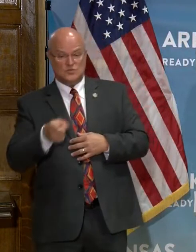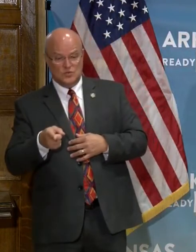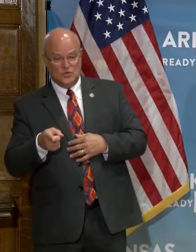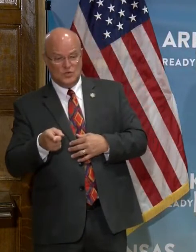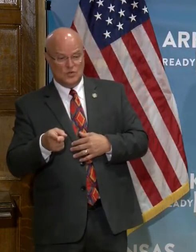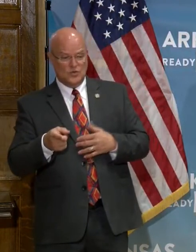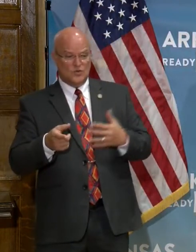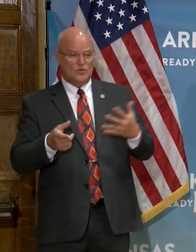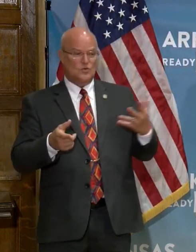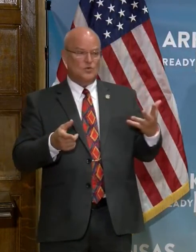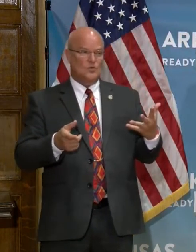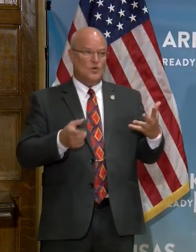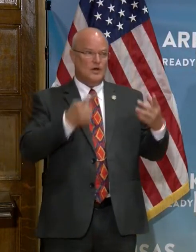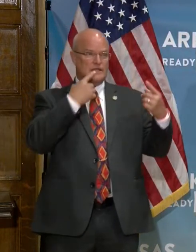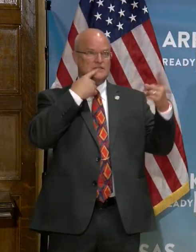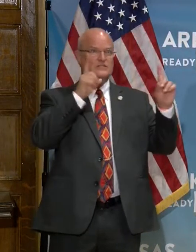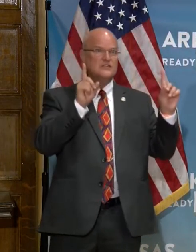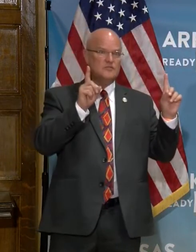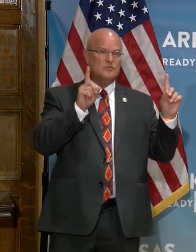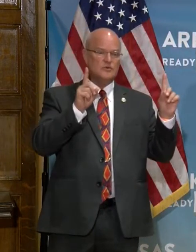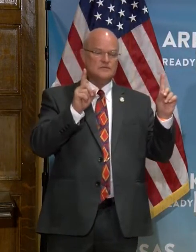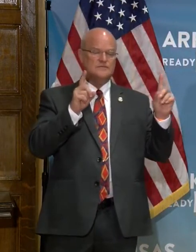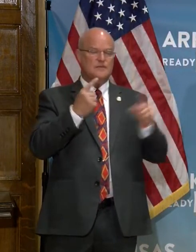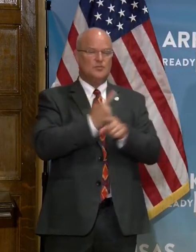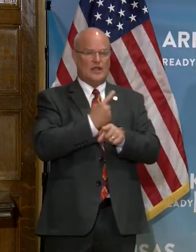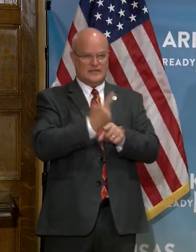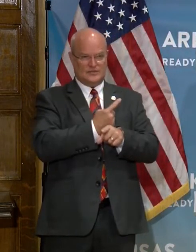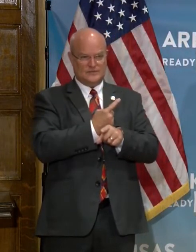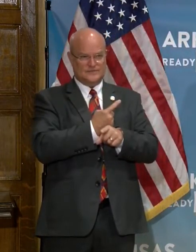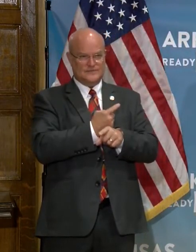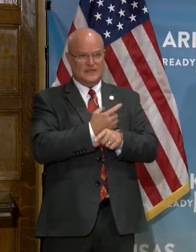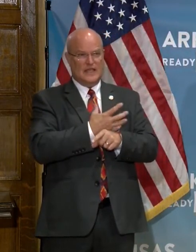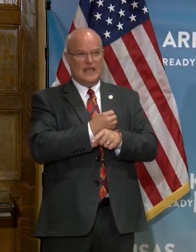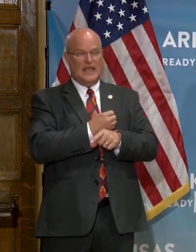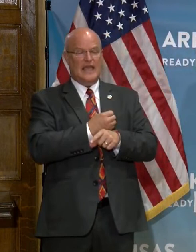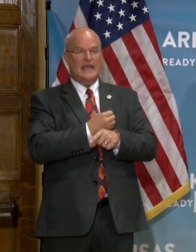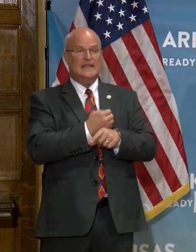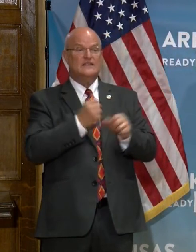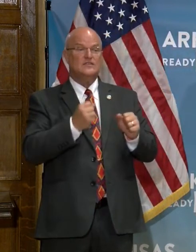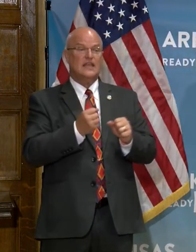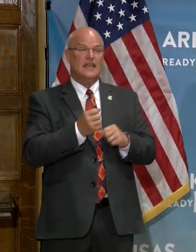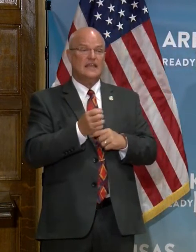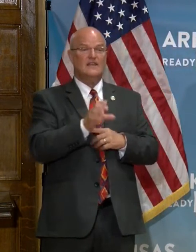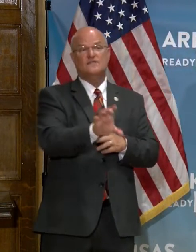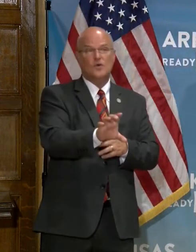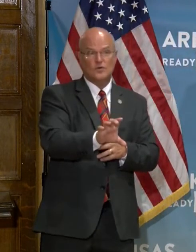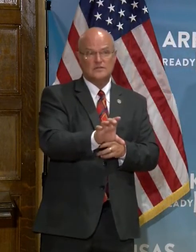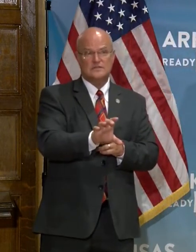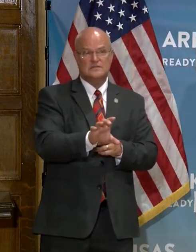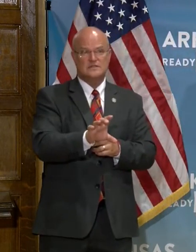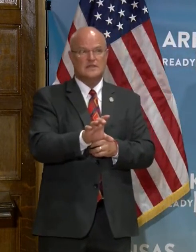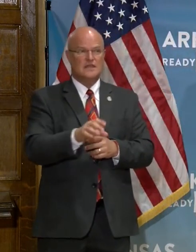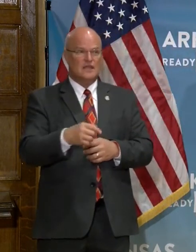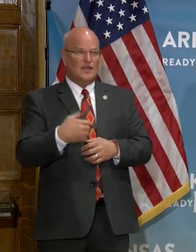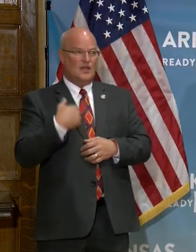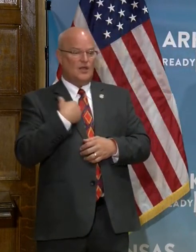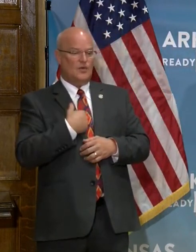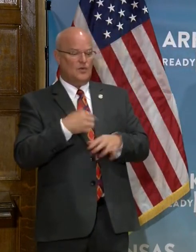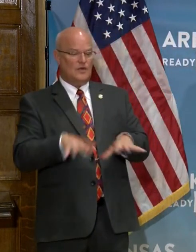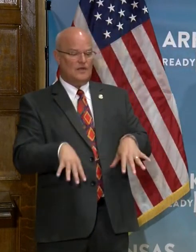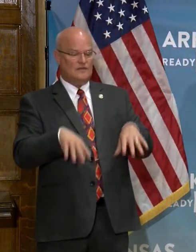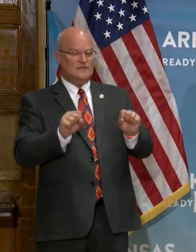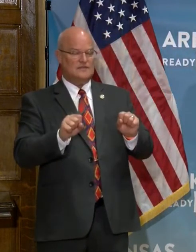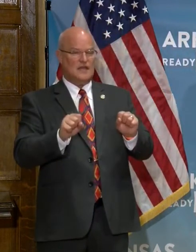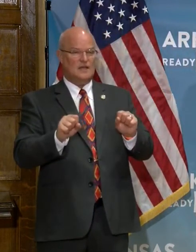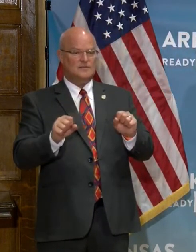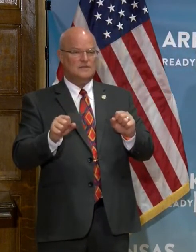what is achievable and practical and enforceable, and we've adopted an